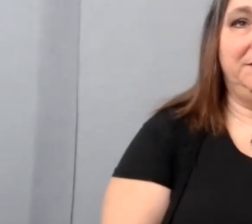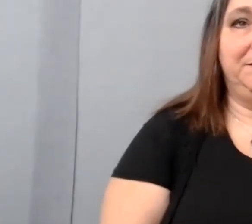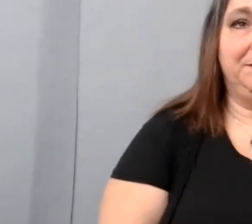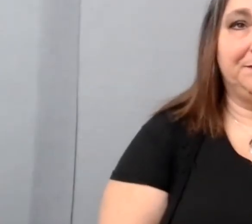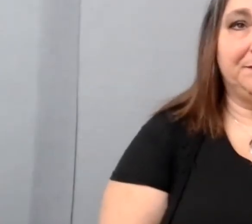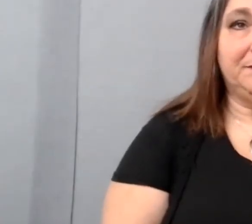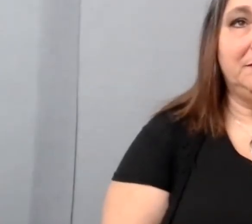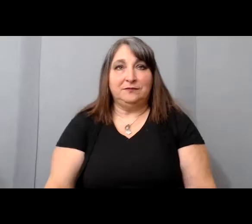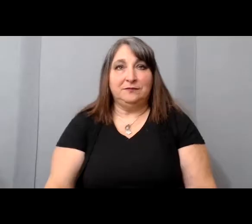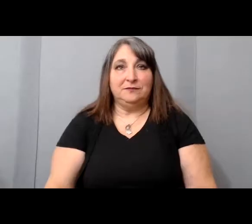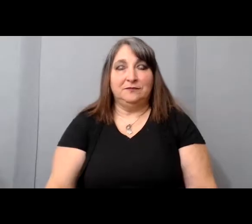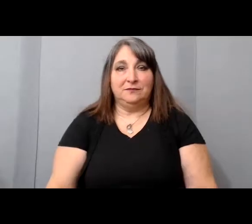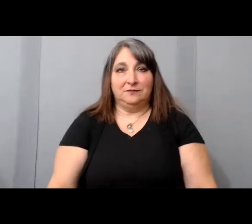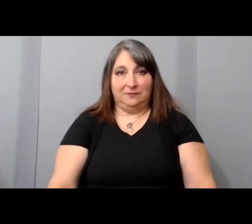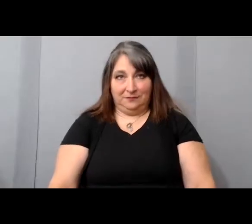Okay.